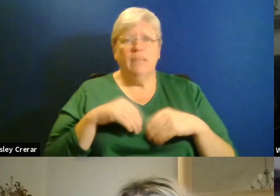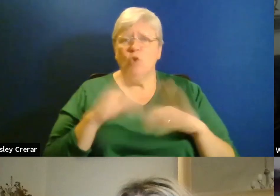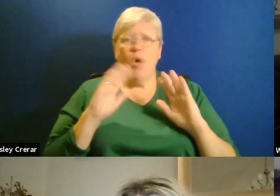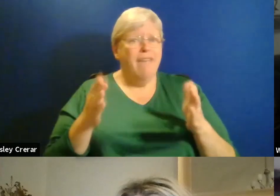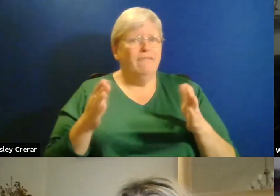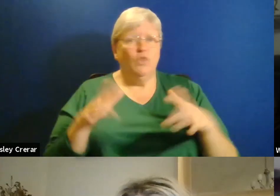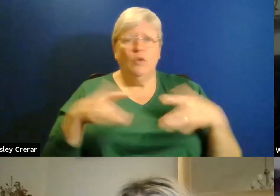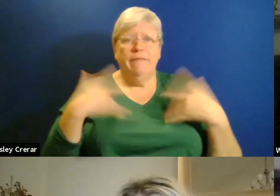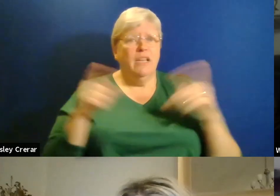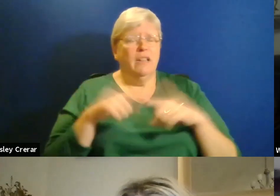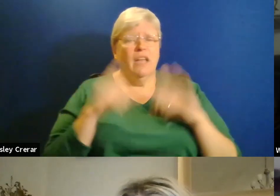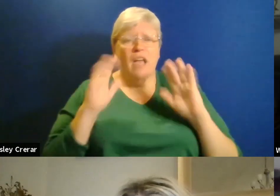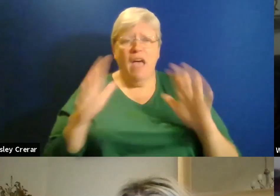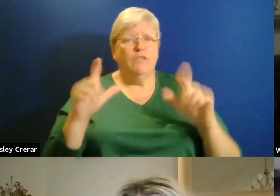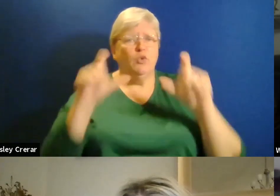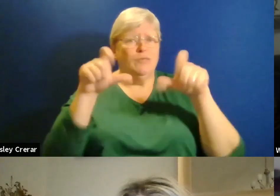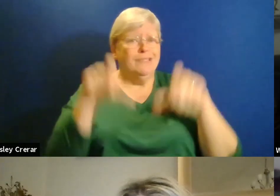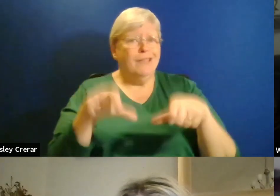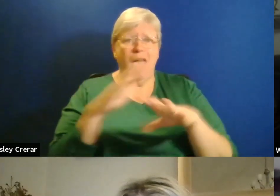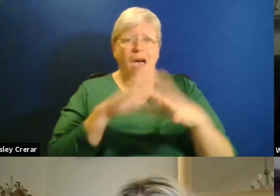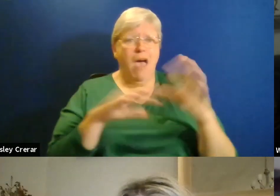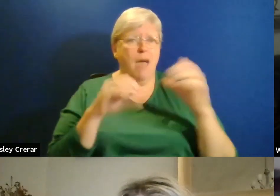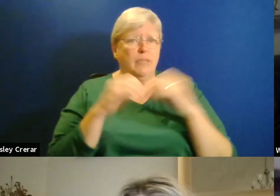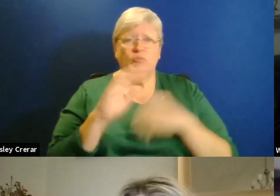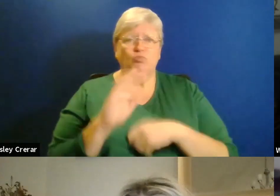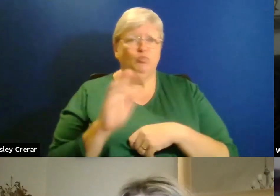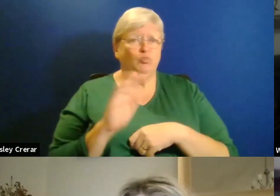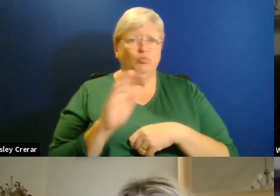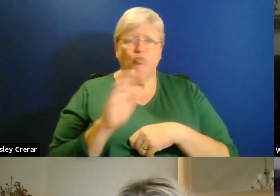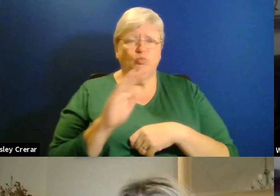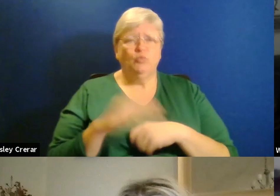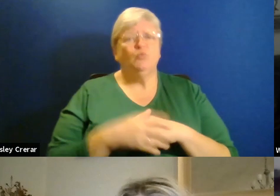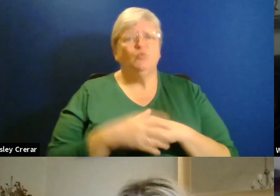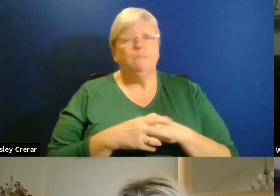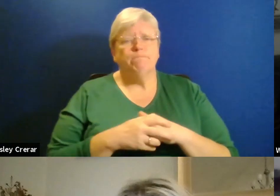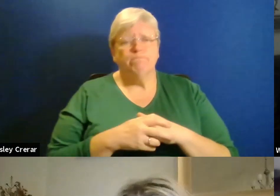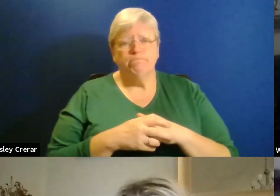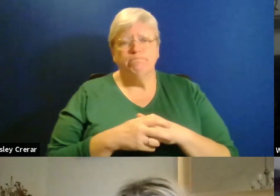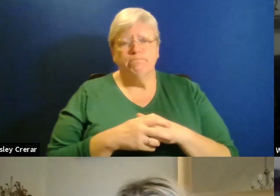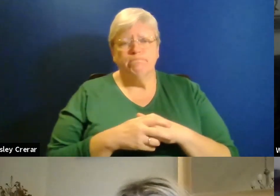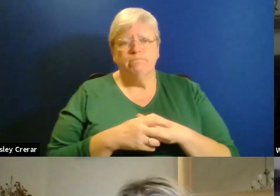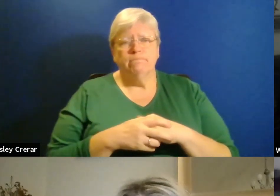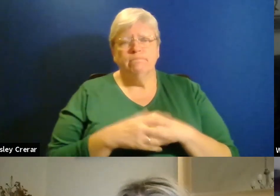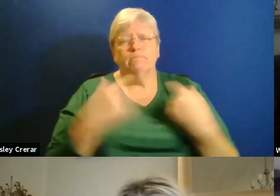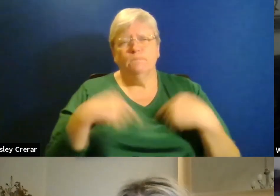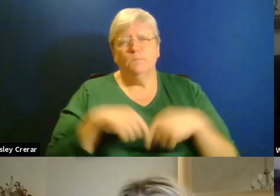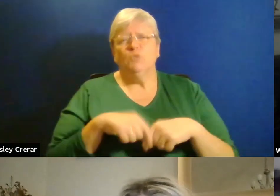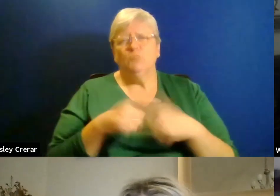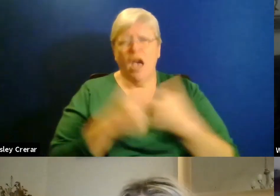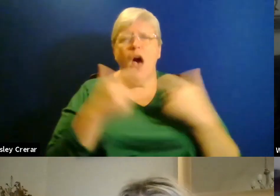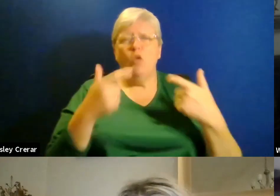feel like you can only submit if you're connected to the Northeast in some way. But we get a lot